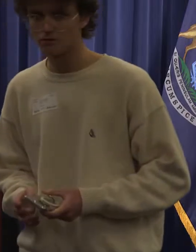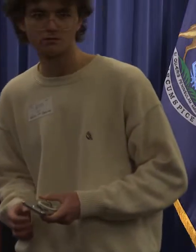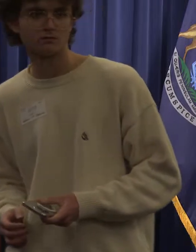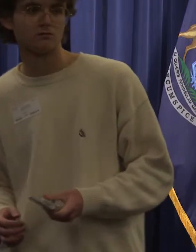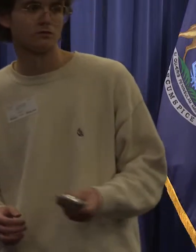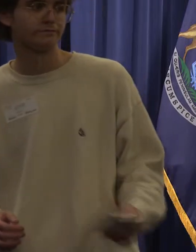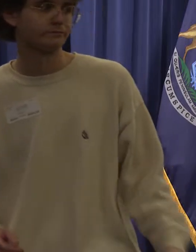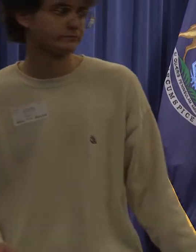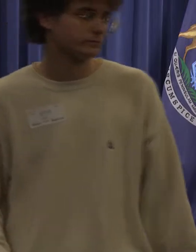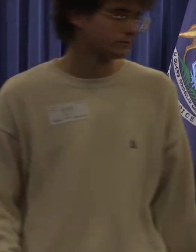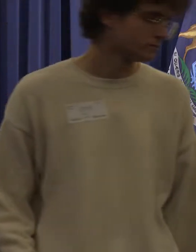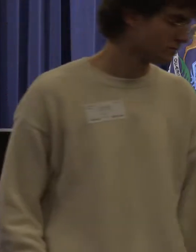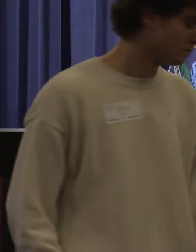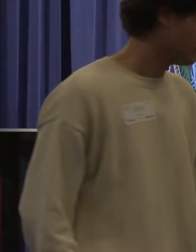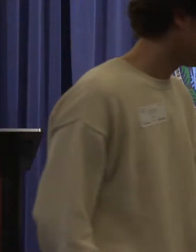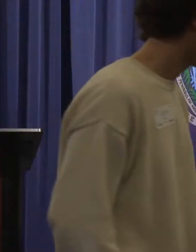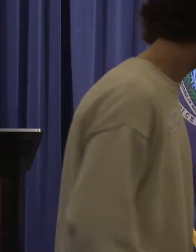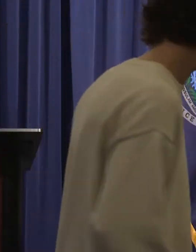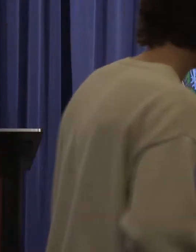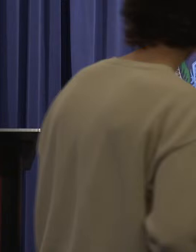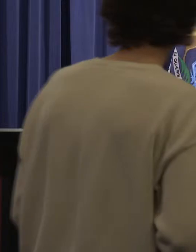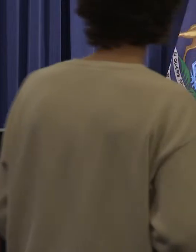are we gonna start the?